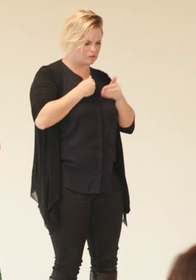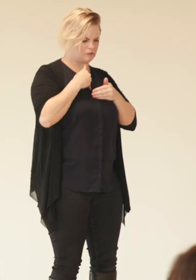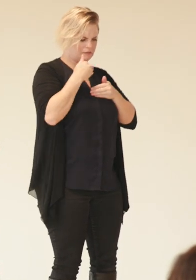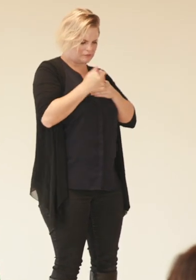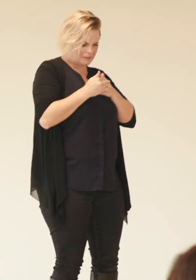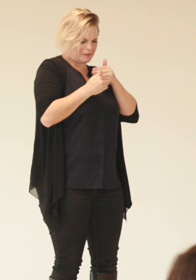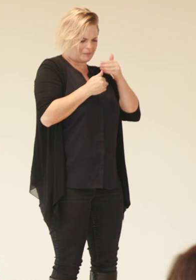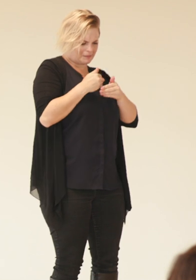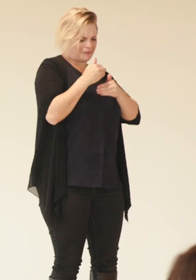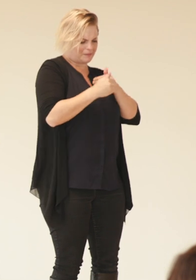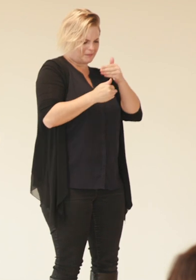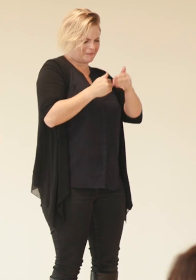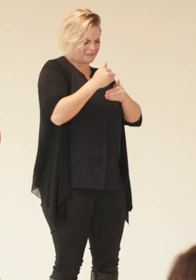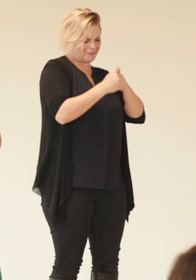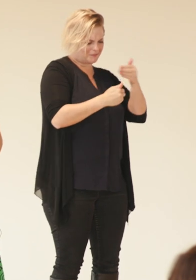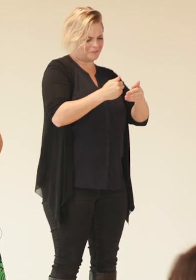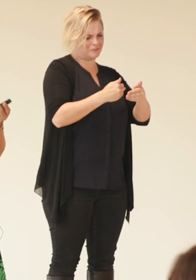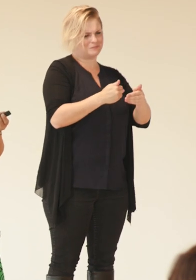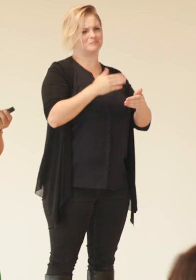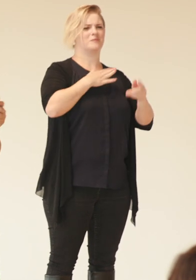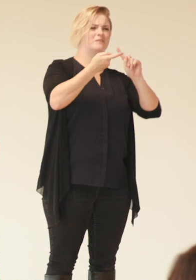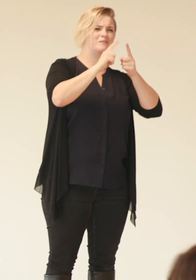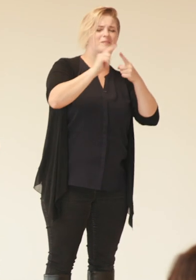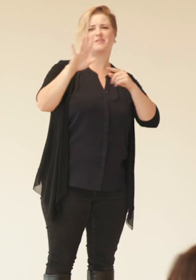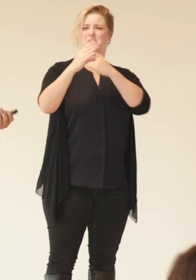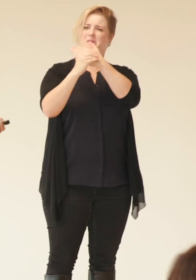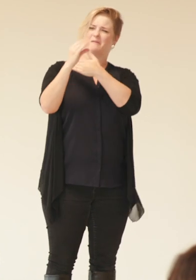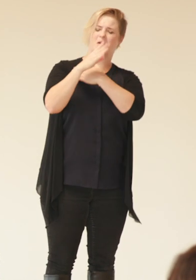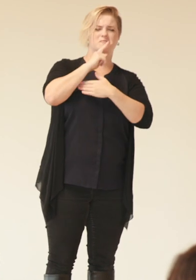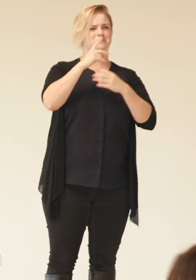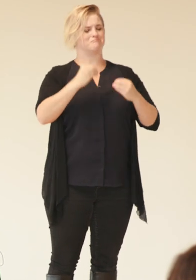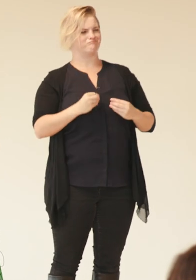listened to myself also. And